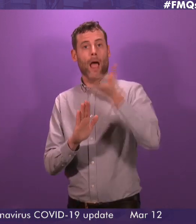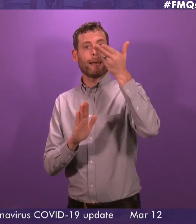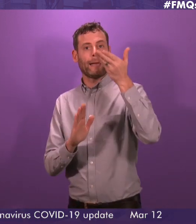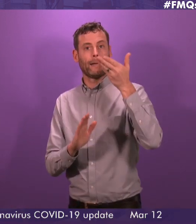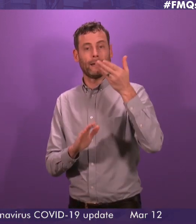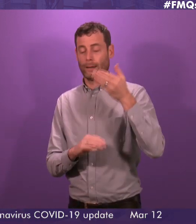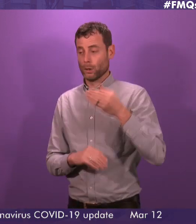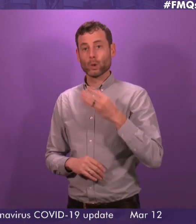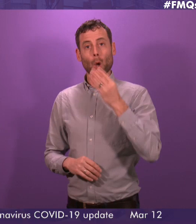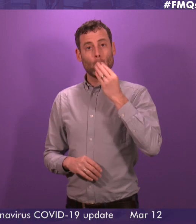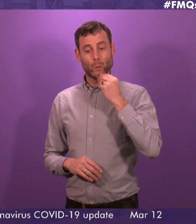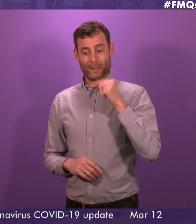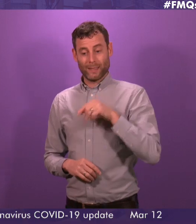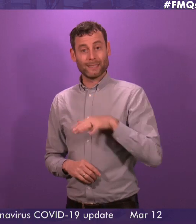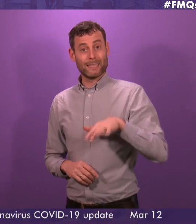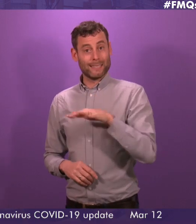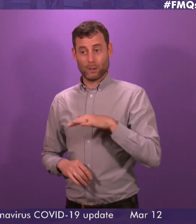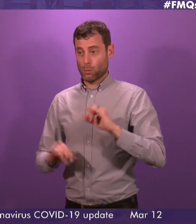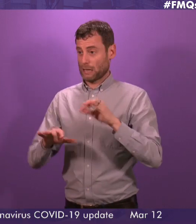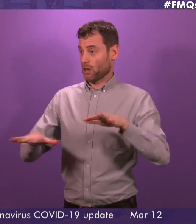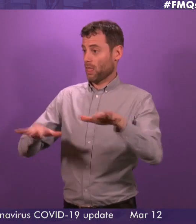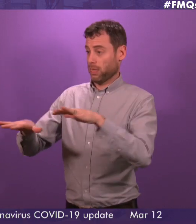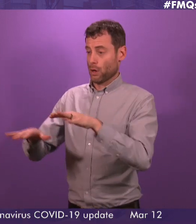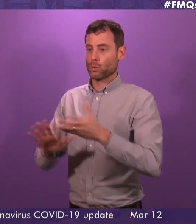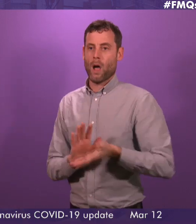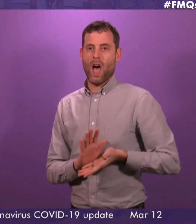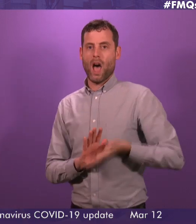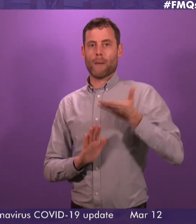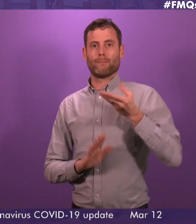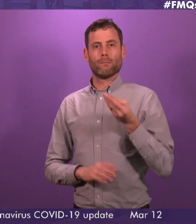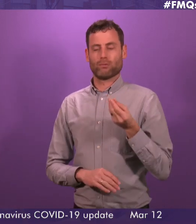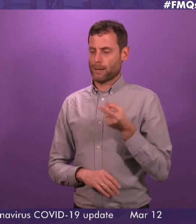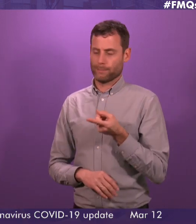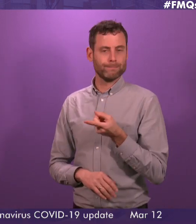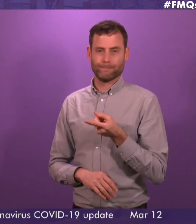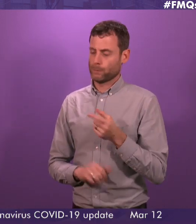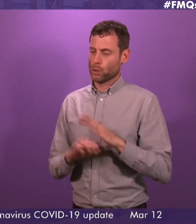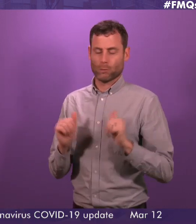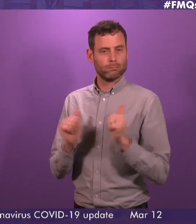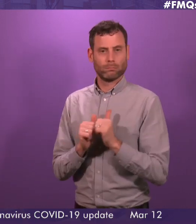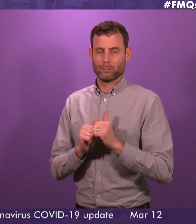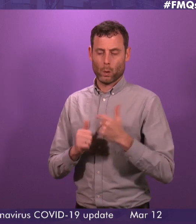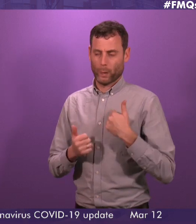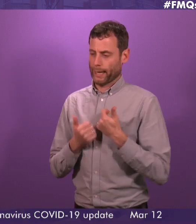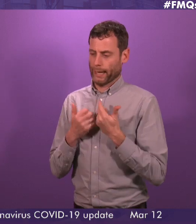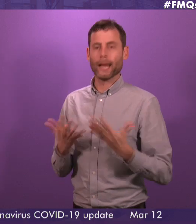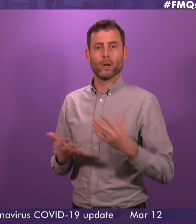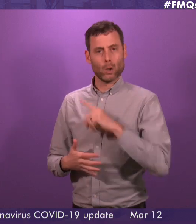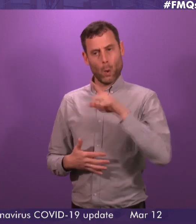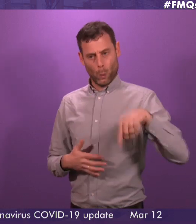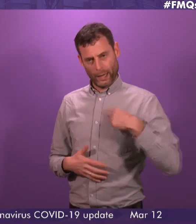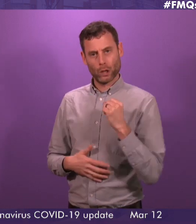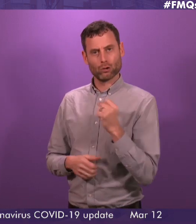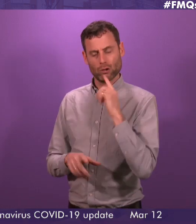exploiting the situation in order to hike prices, a completely unacceptable practice. And we will take what steps we can as a